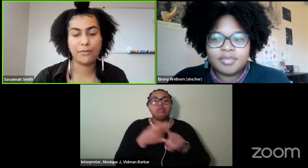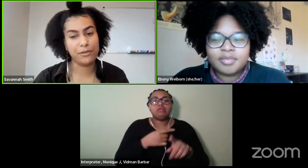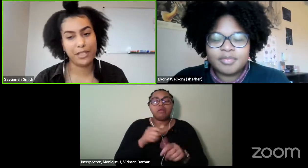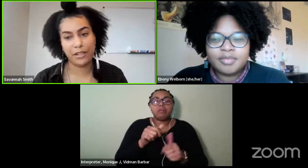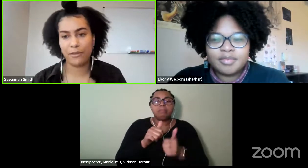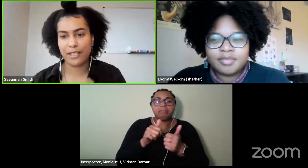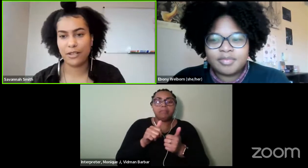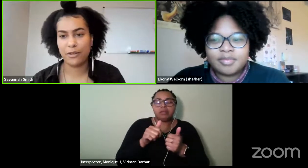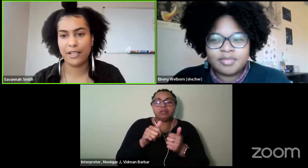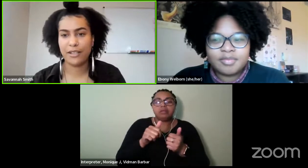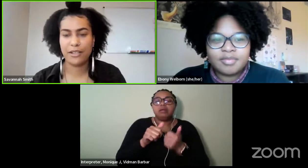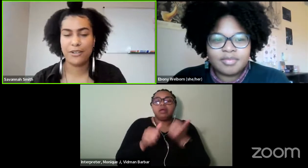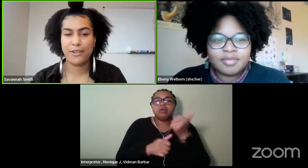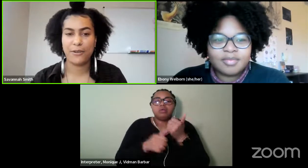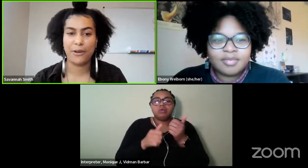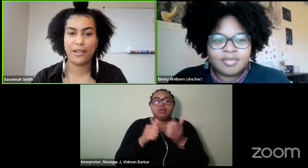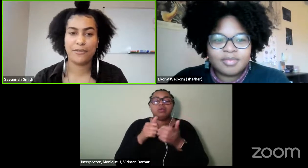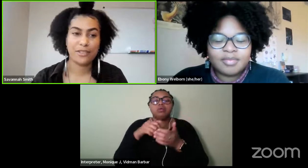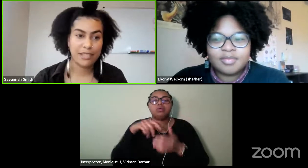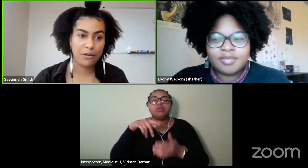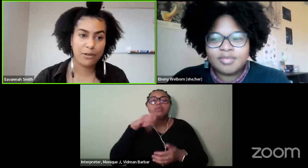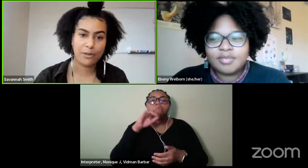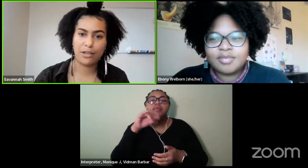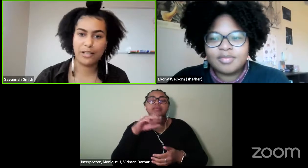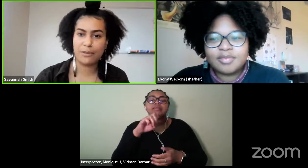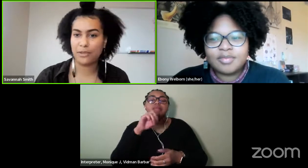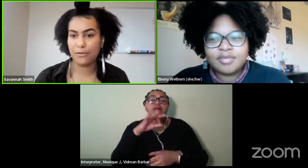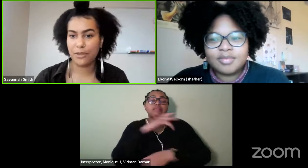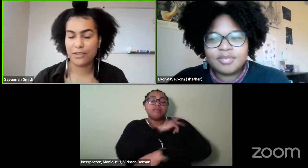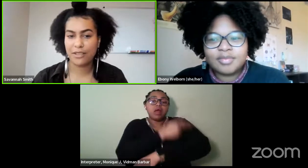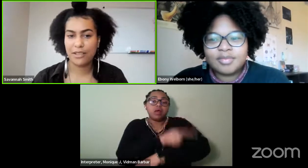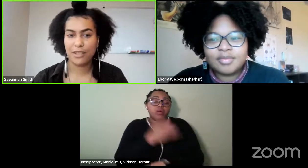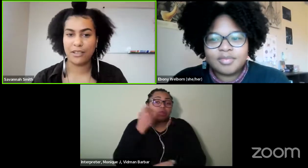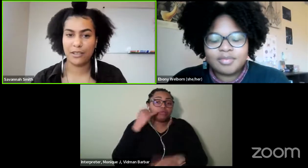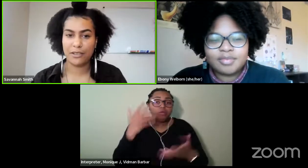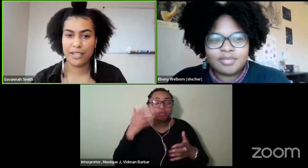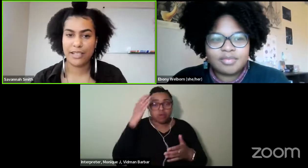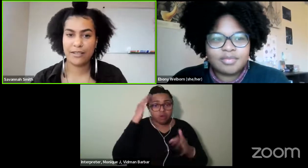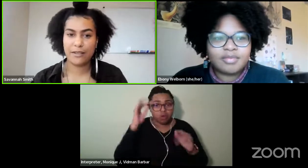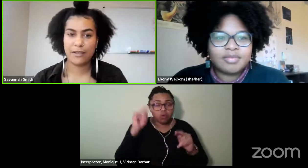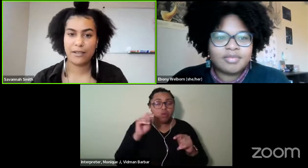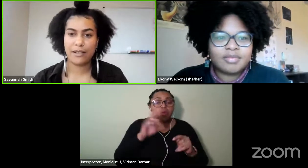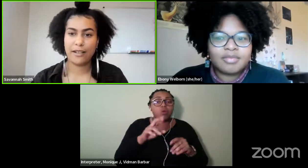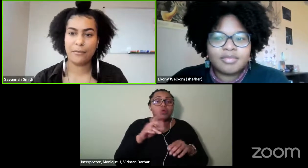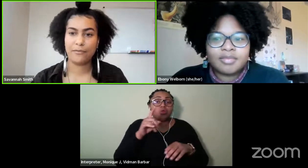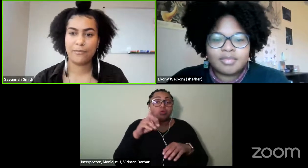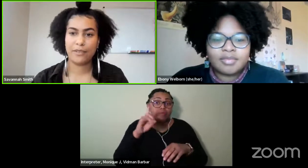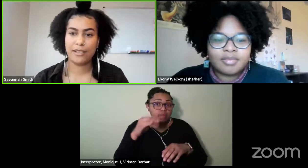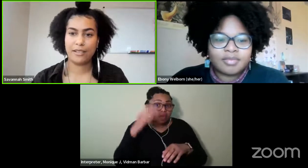Power, if you didn't already know it, or if you did know it, recalling when you first learned it,